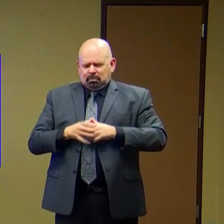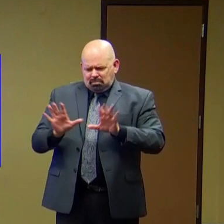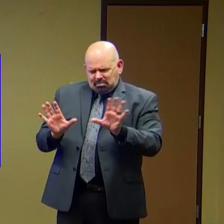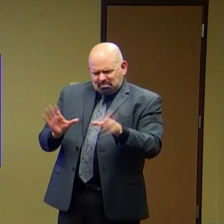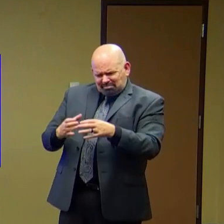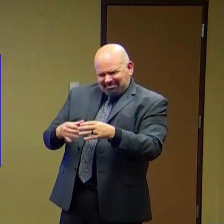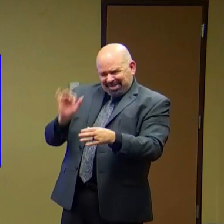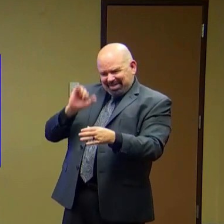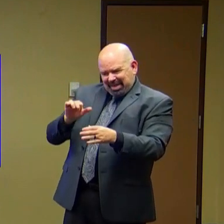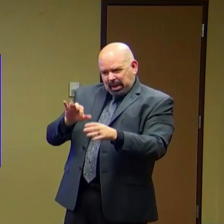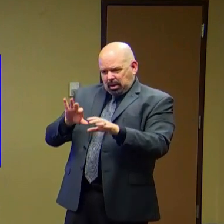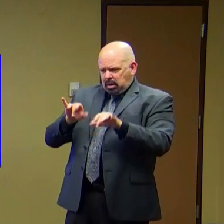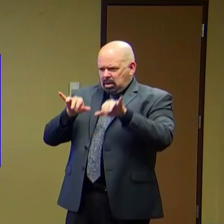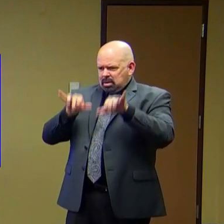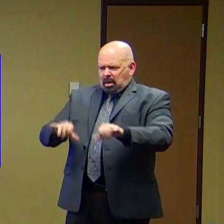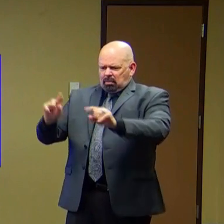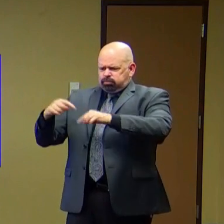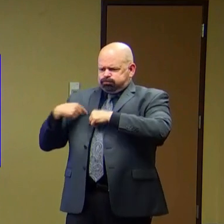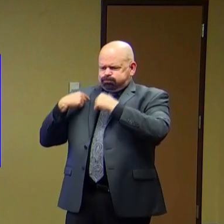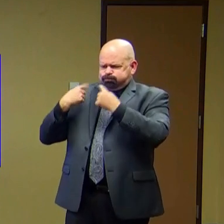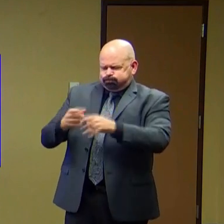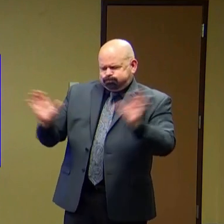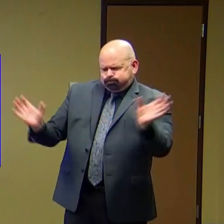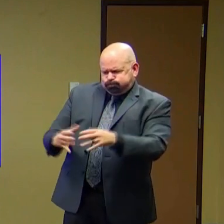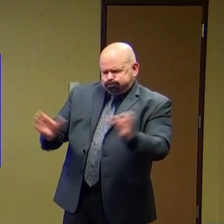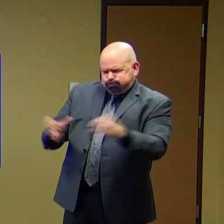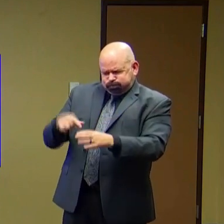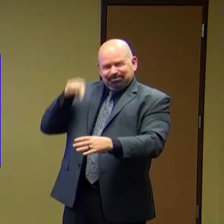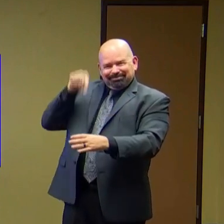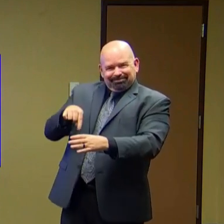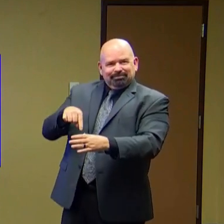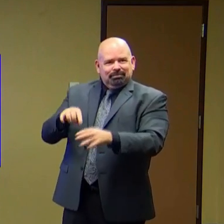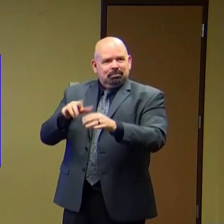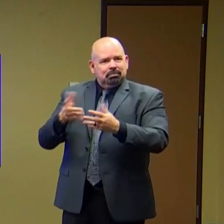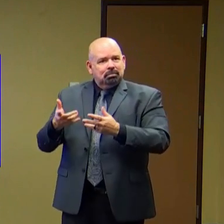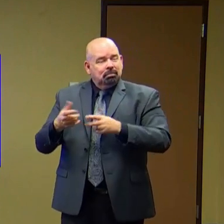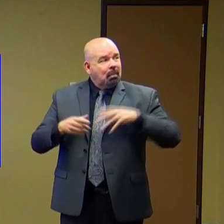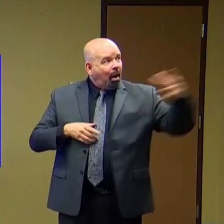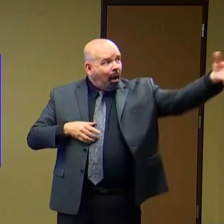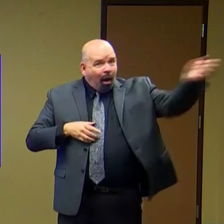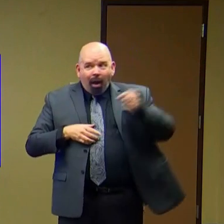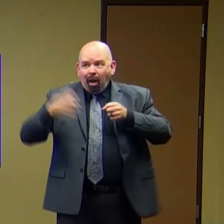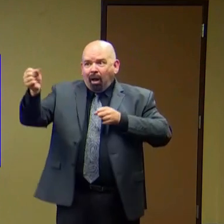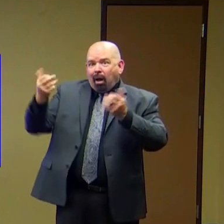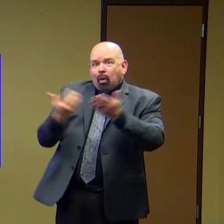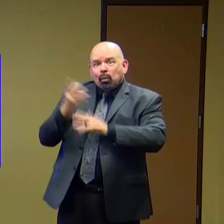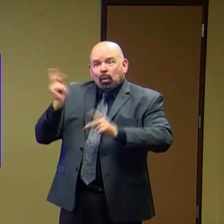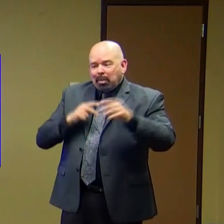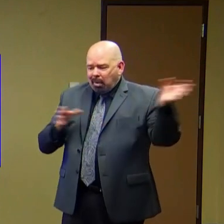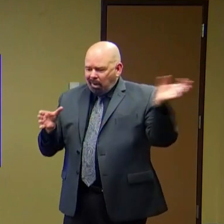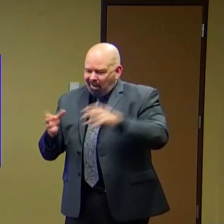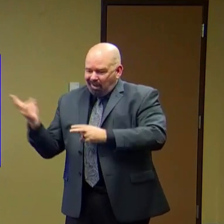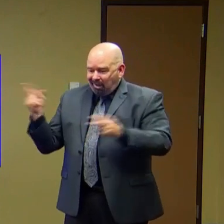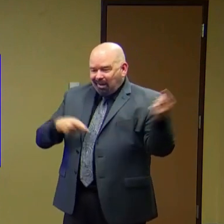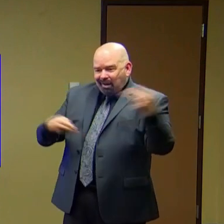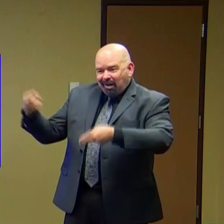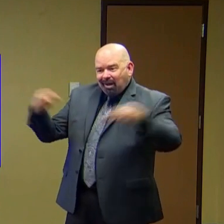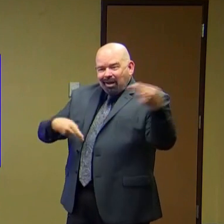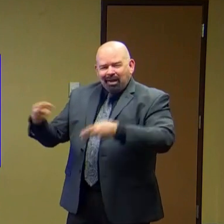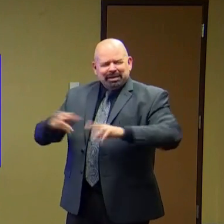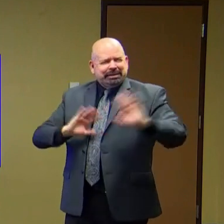not get around new people at a time where the numbers are going up. It's always best to wear a